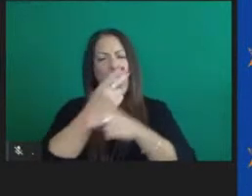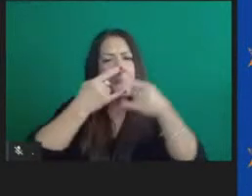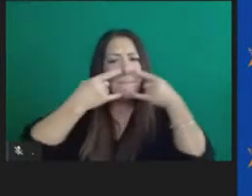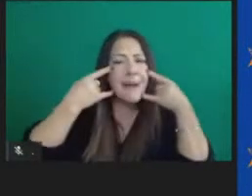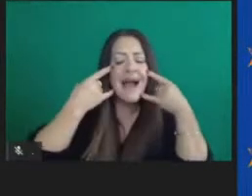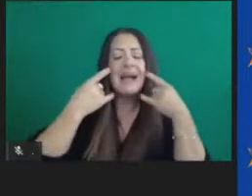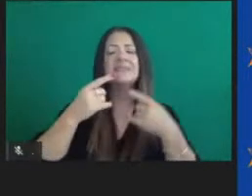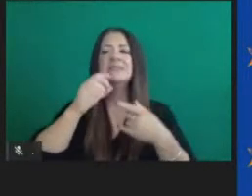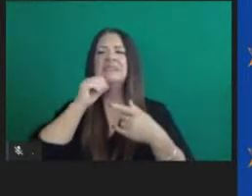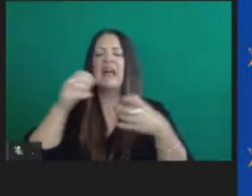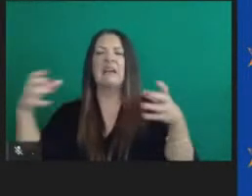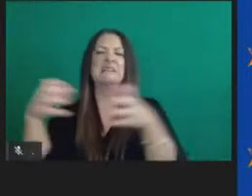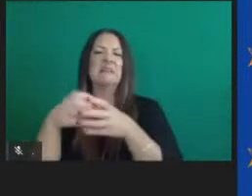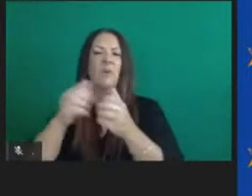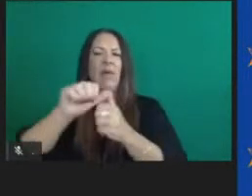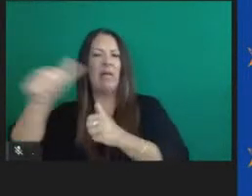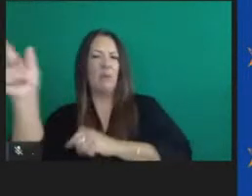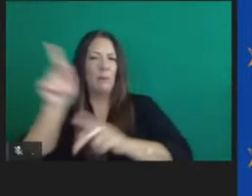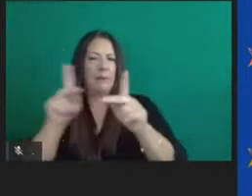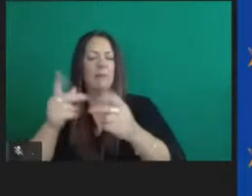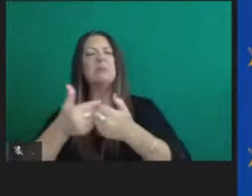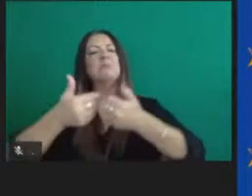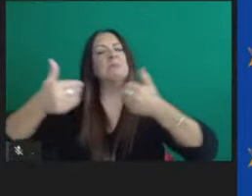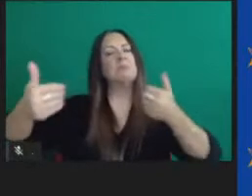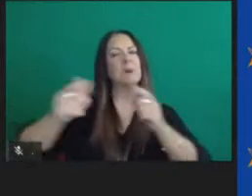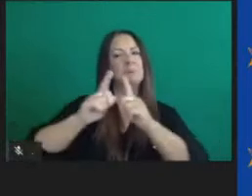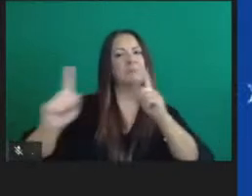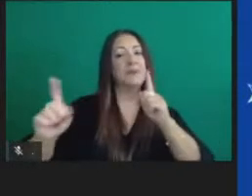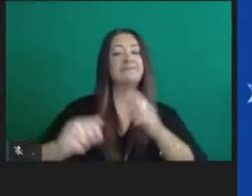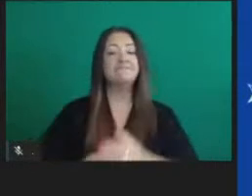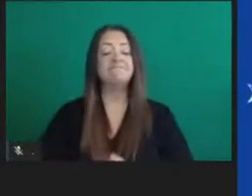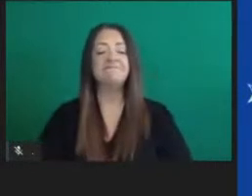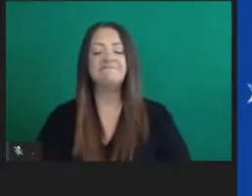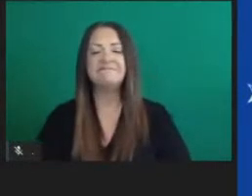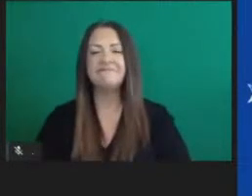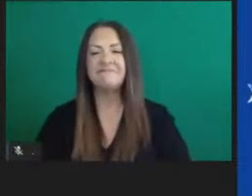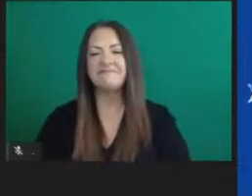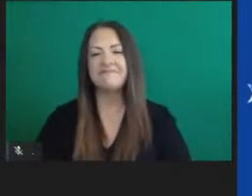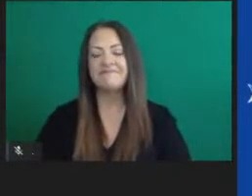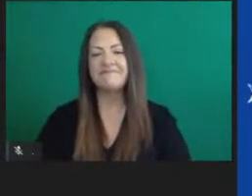be at the same cemetery also visiting.